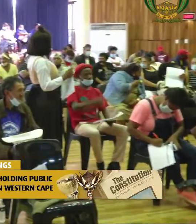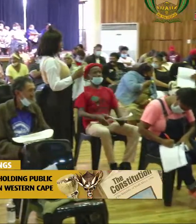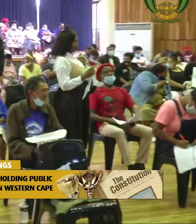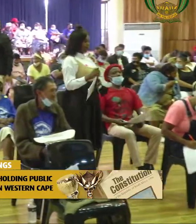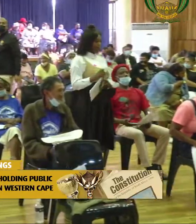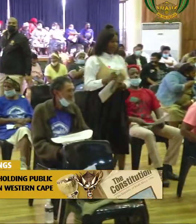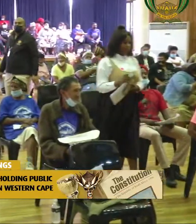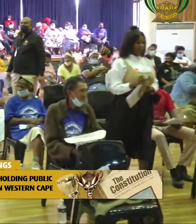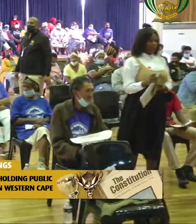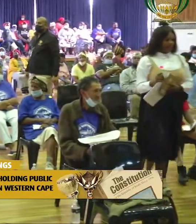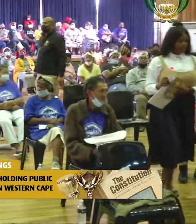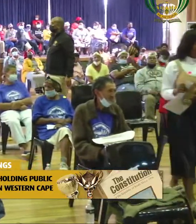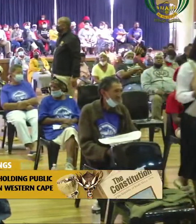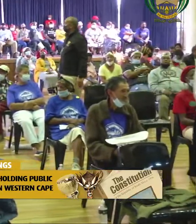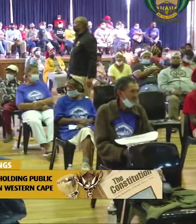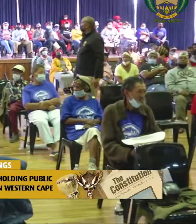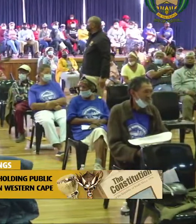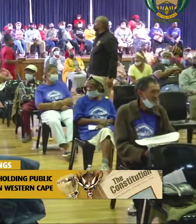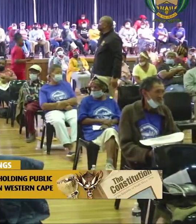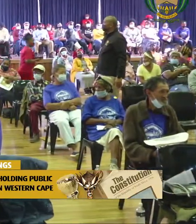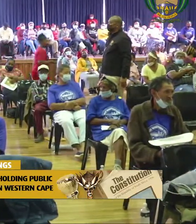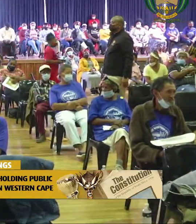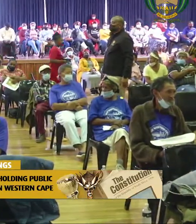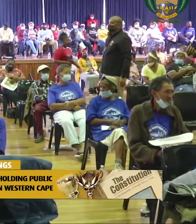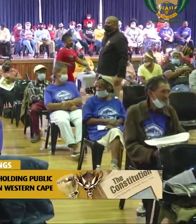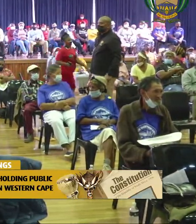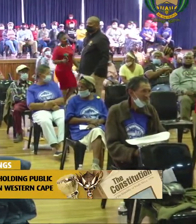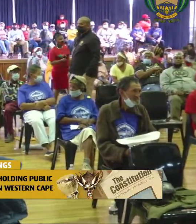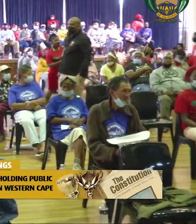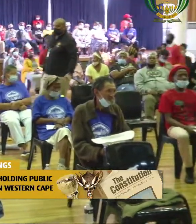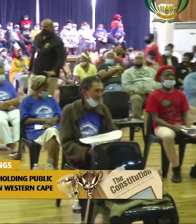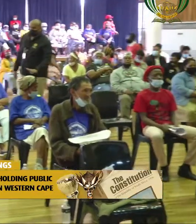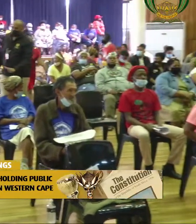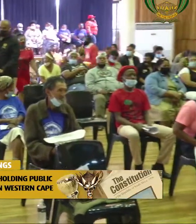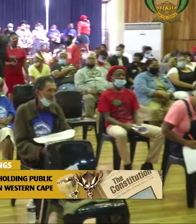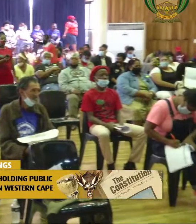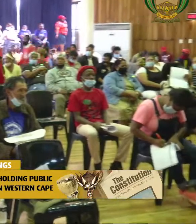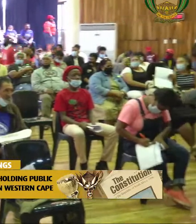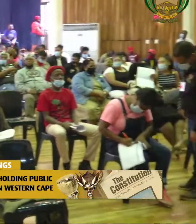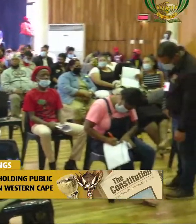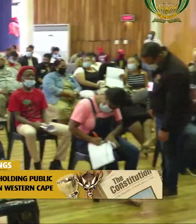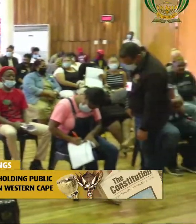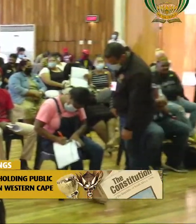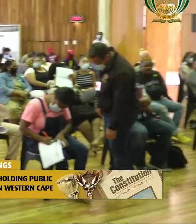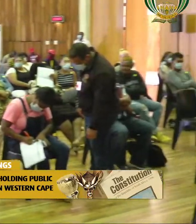Okay, now we'll work on this.